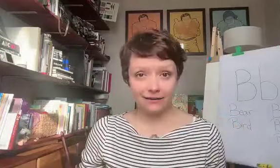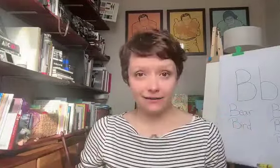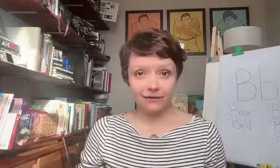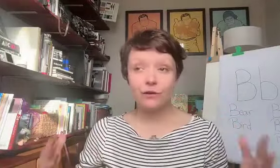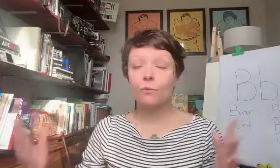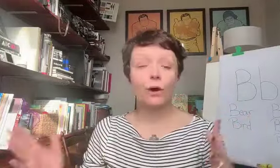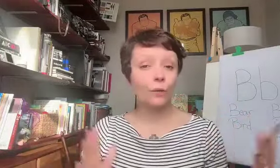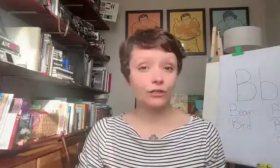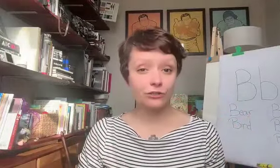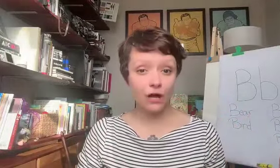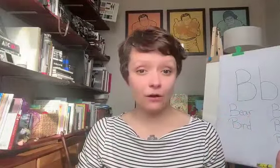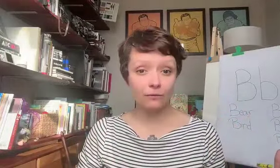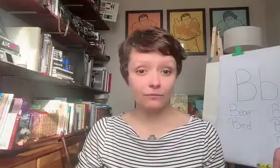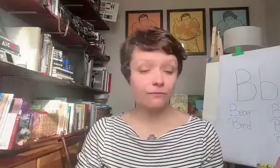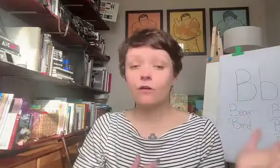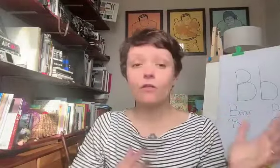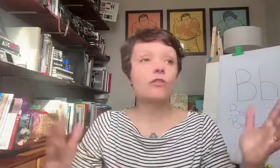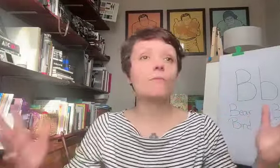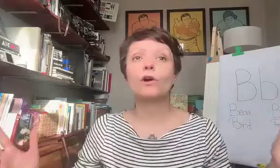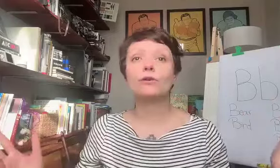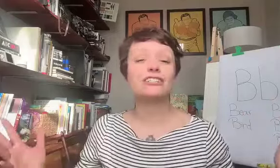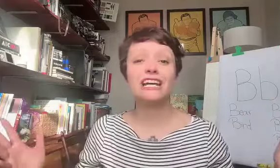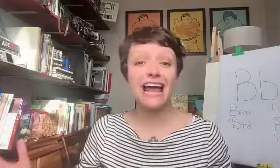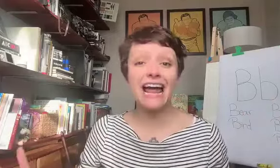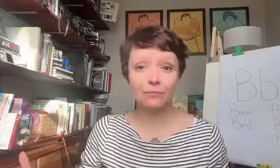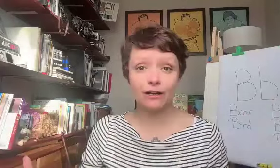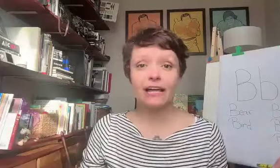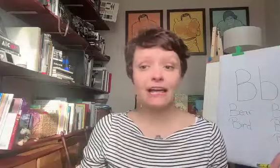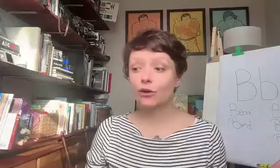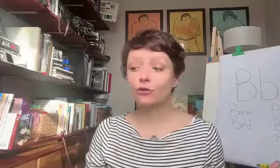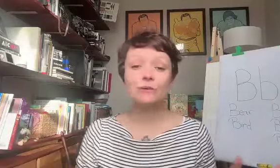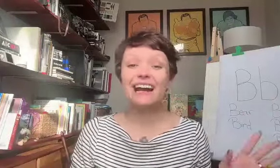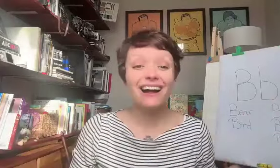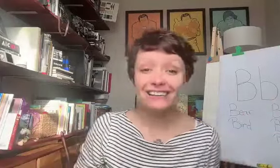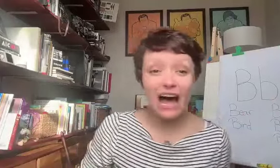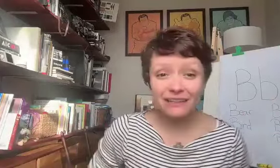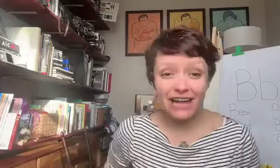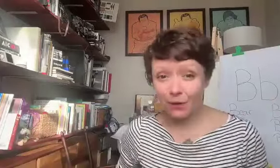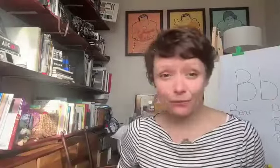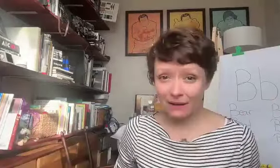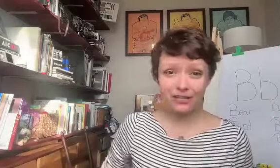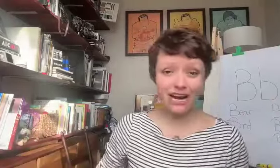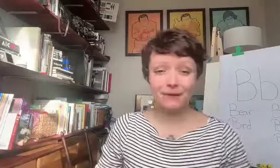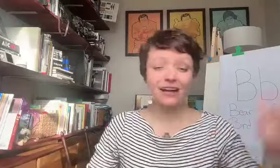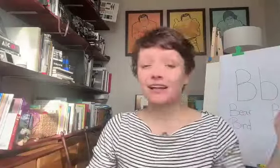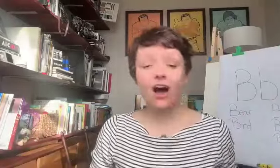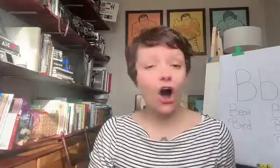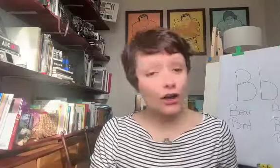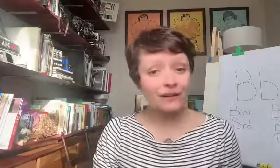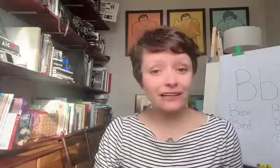again, the more words you know, the more you can change any book. If you're doing llama, red pajama, all you really need